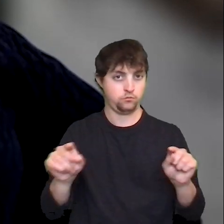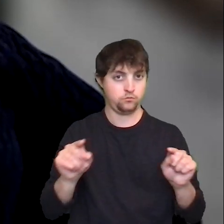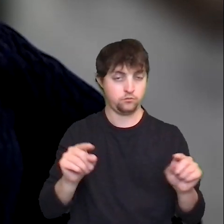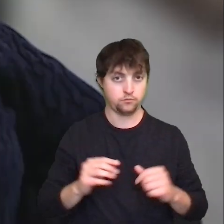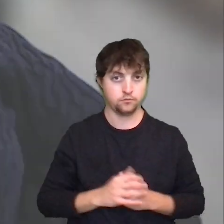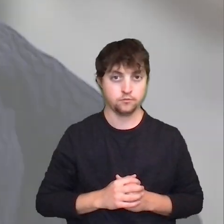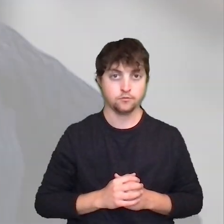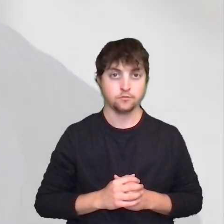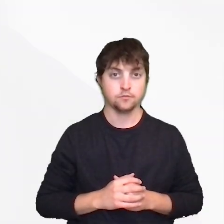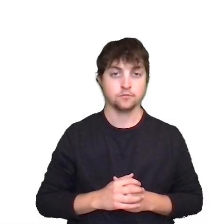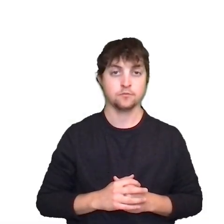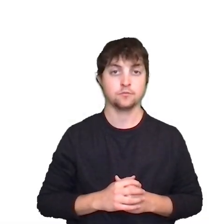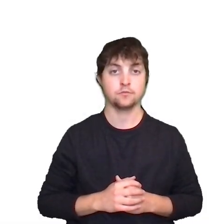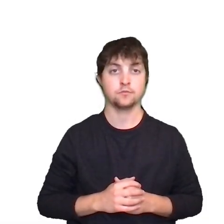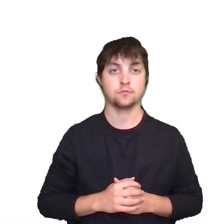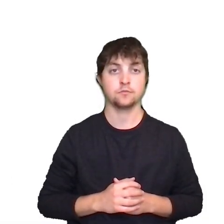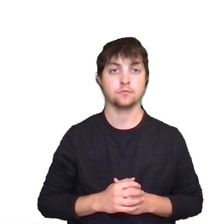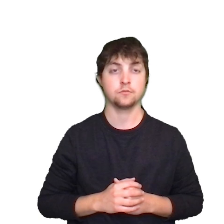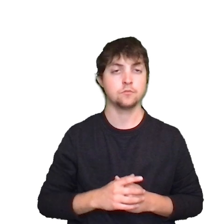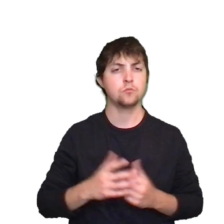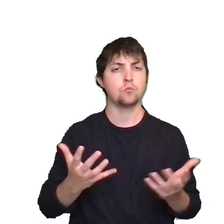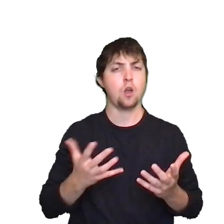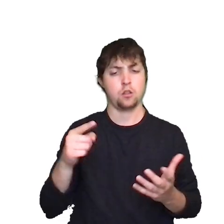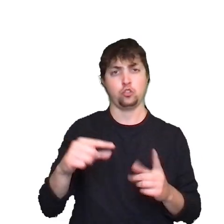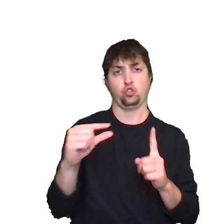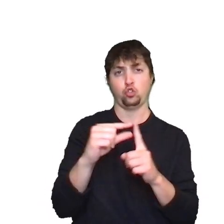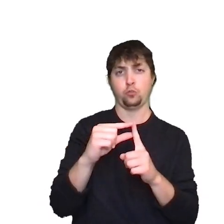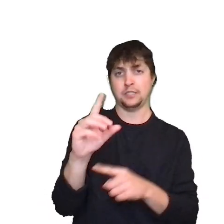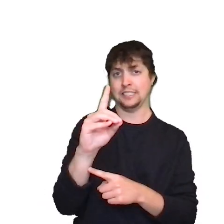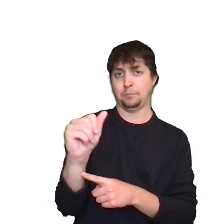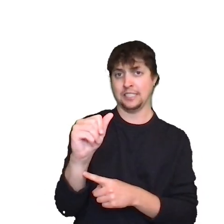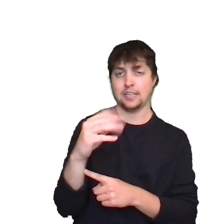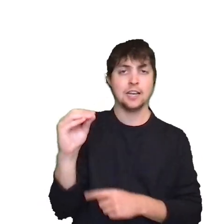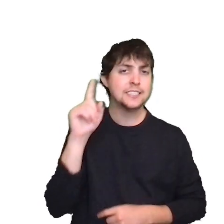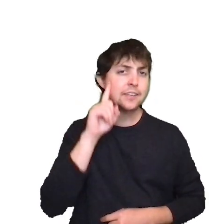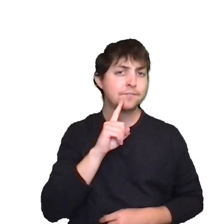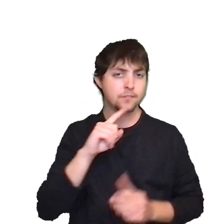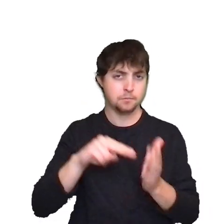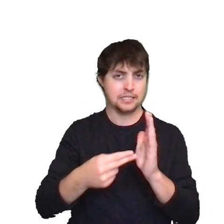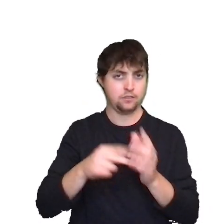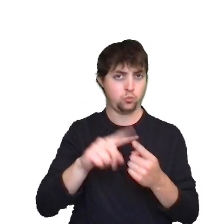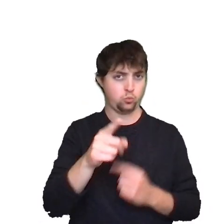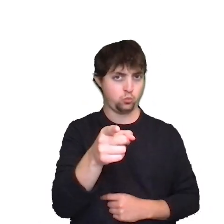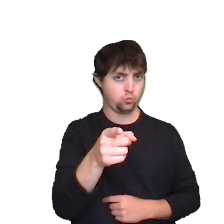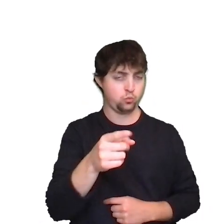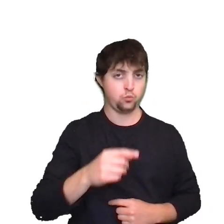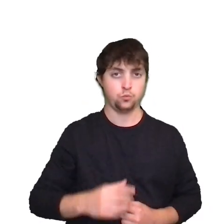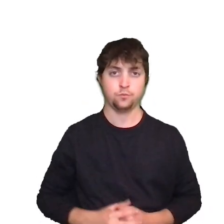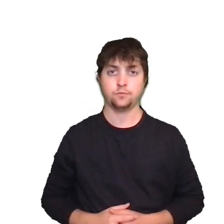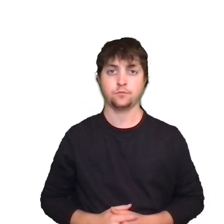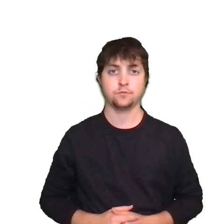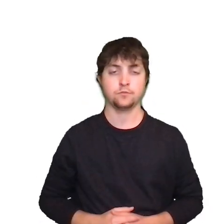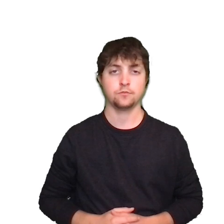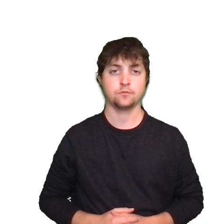inclusion. Video switches to a white screen. Dark blue lettering appears, forming the text, "What do the terms disability and